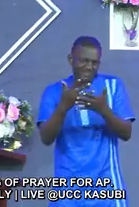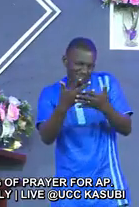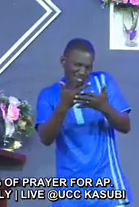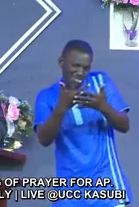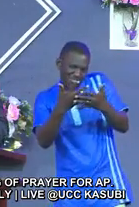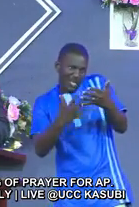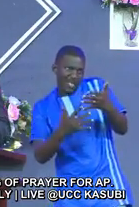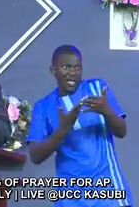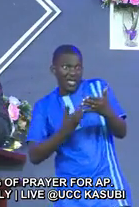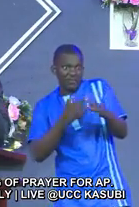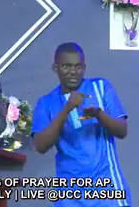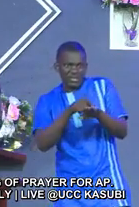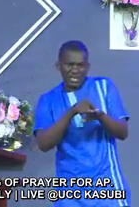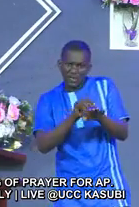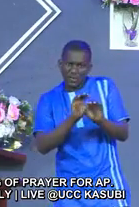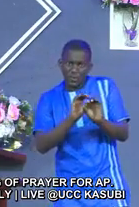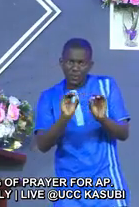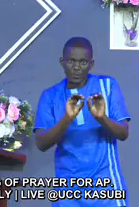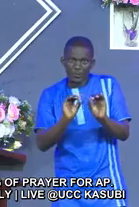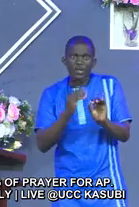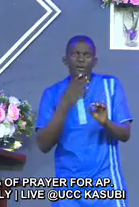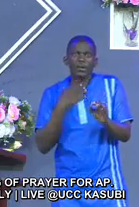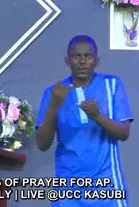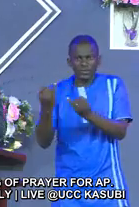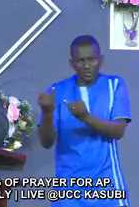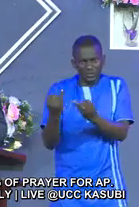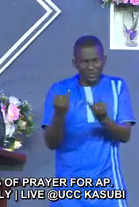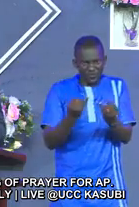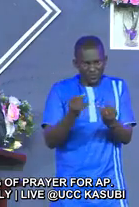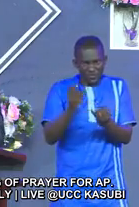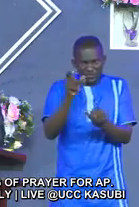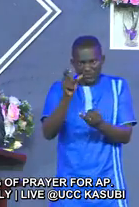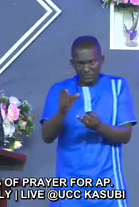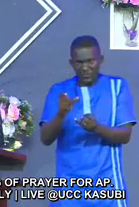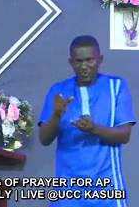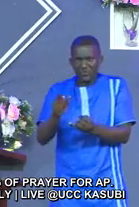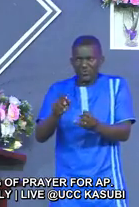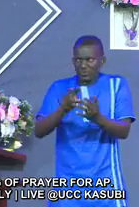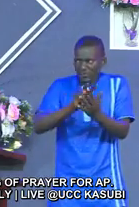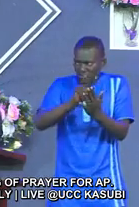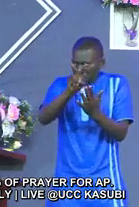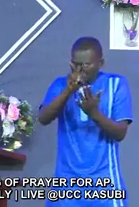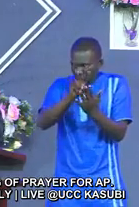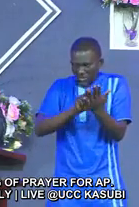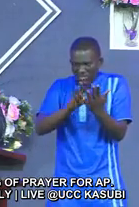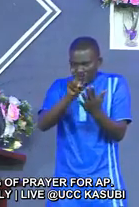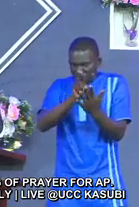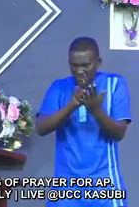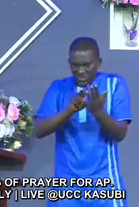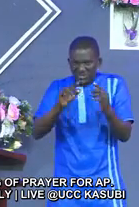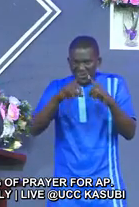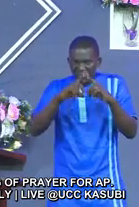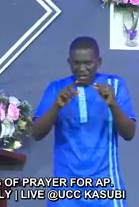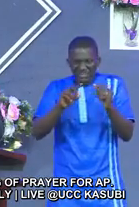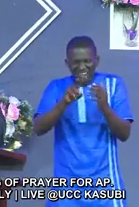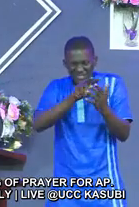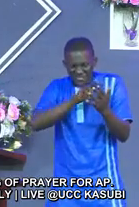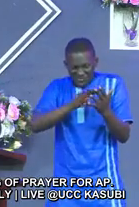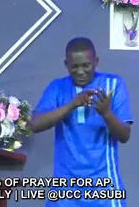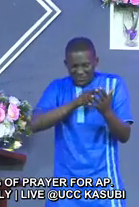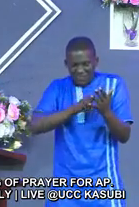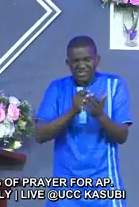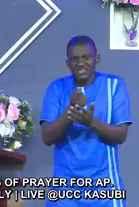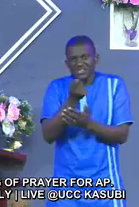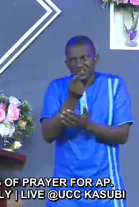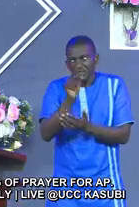I am going to invite a reader of the word to come and just read for us a